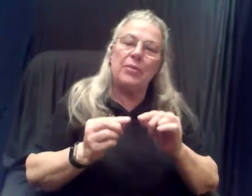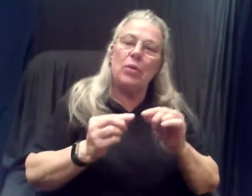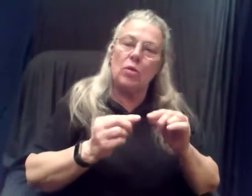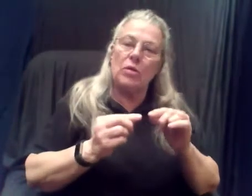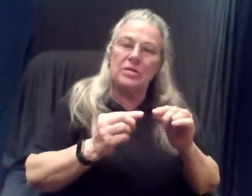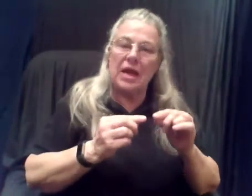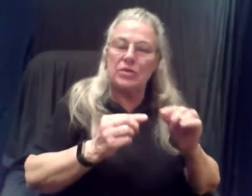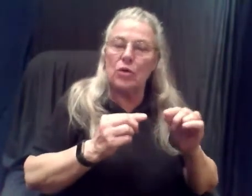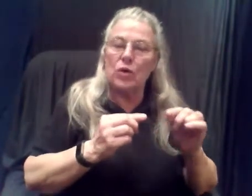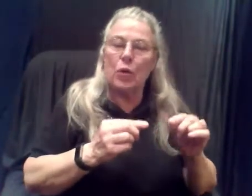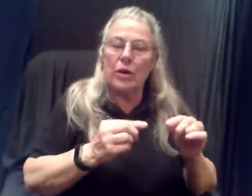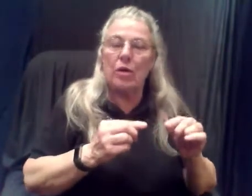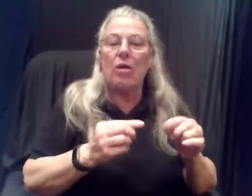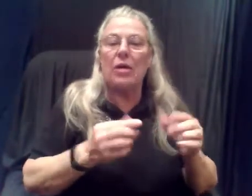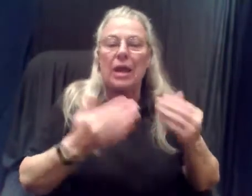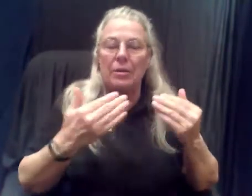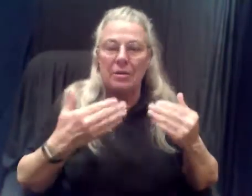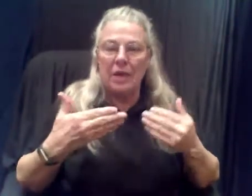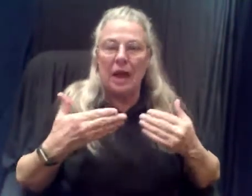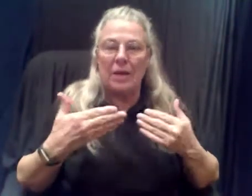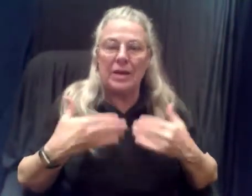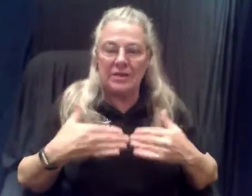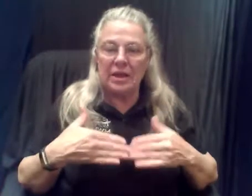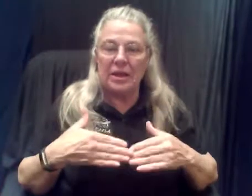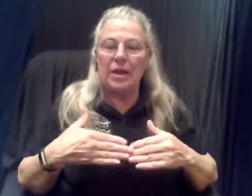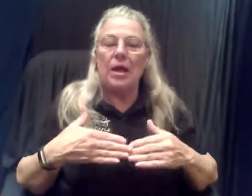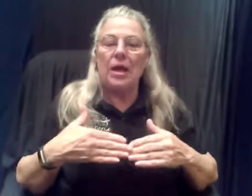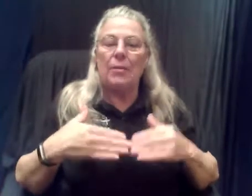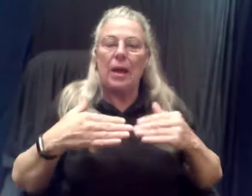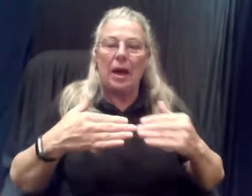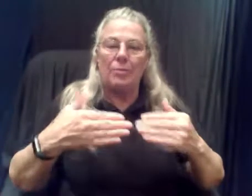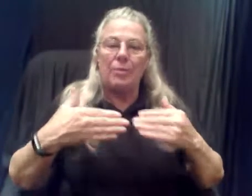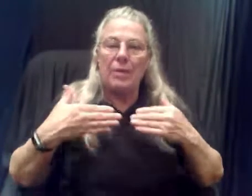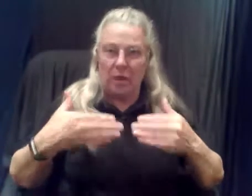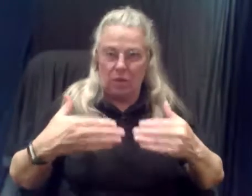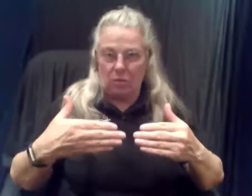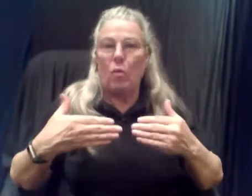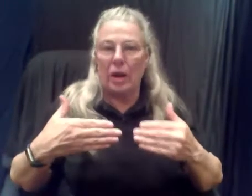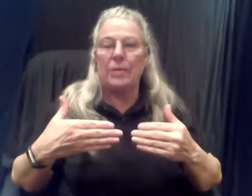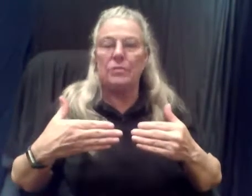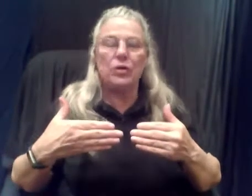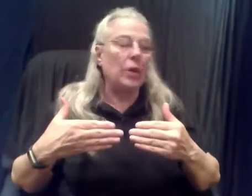words as we're going along and basically mimic what I'm doing.